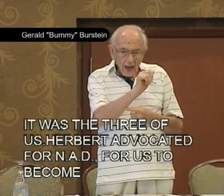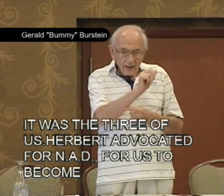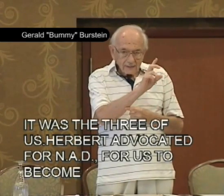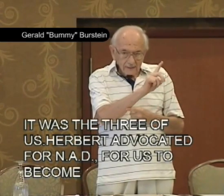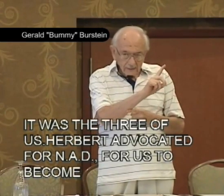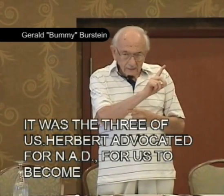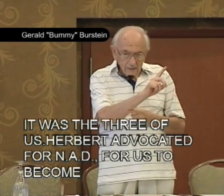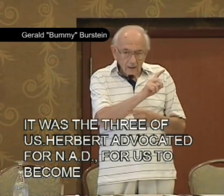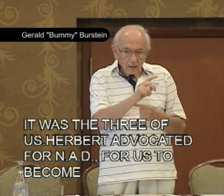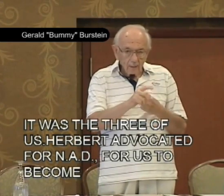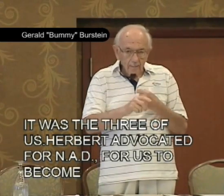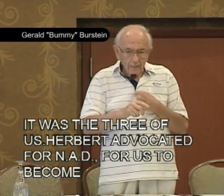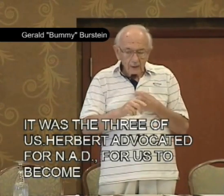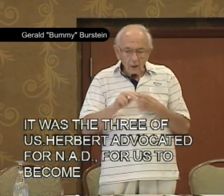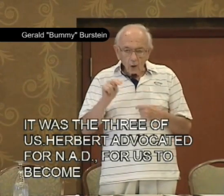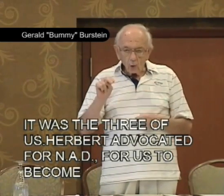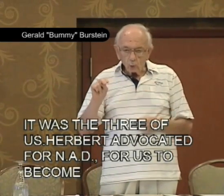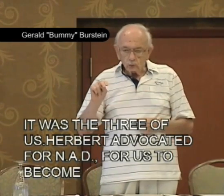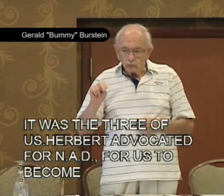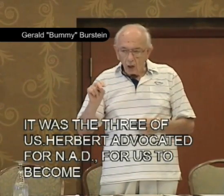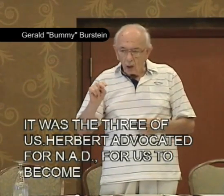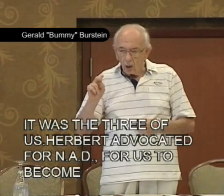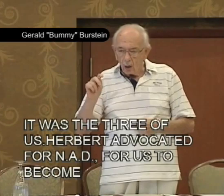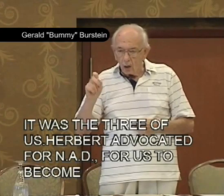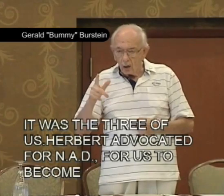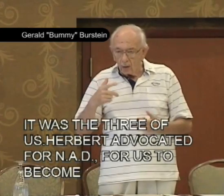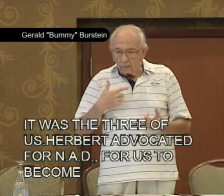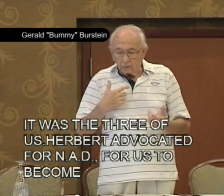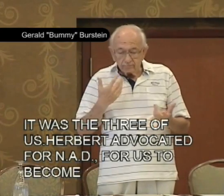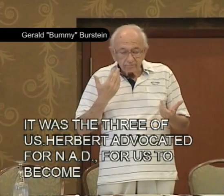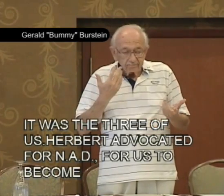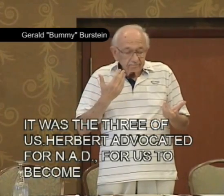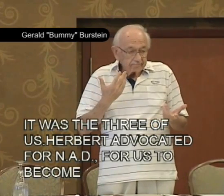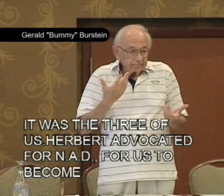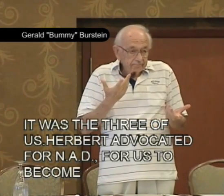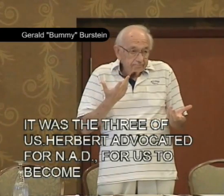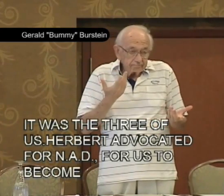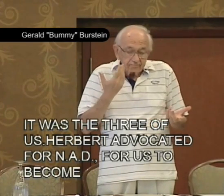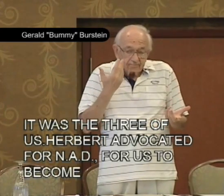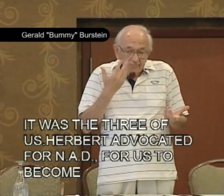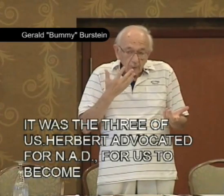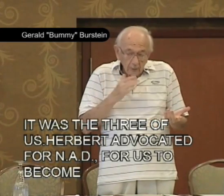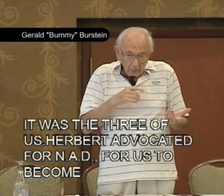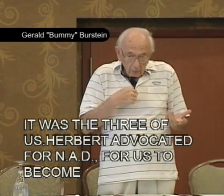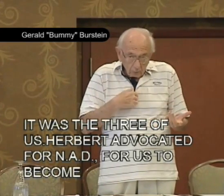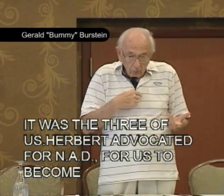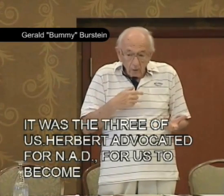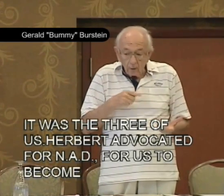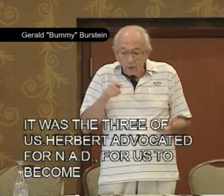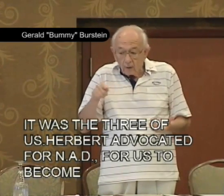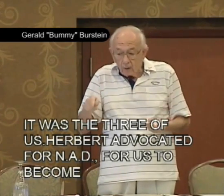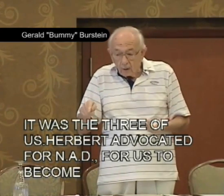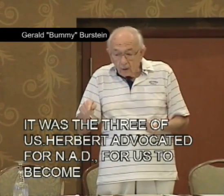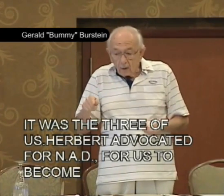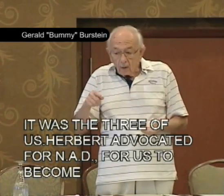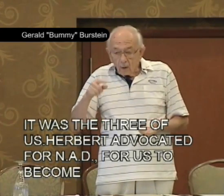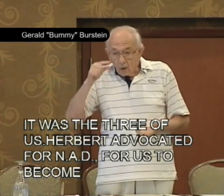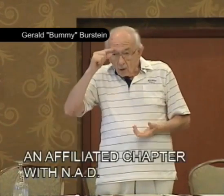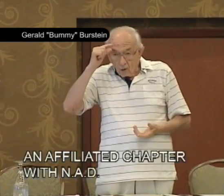and advocated for NAD for us to become an affiliated chapter with NAD